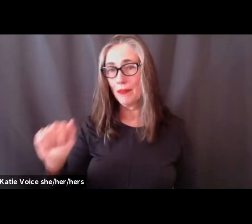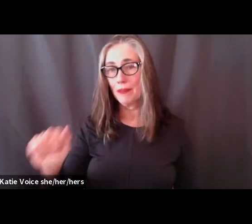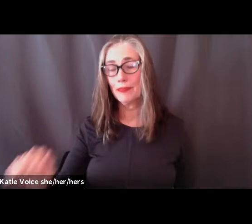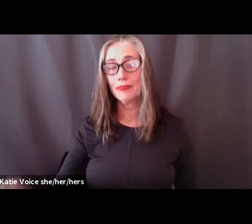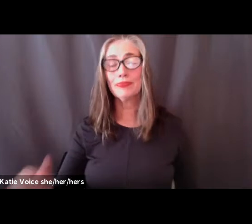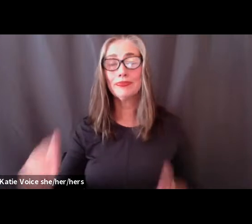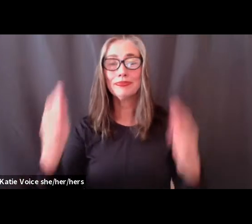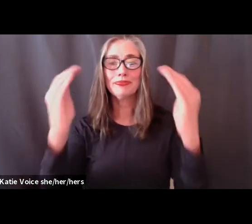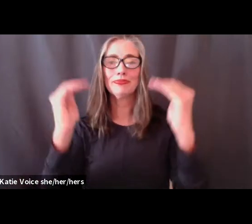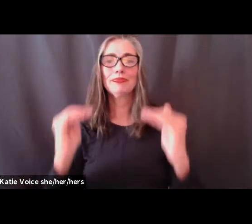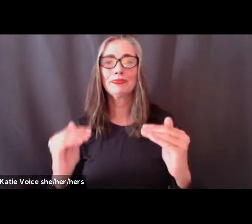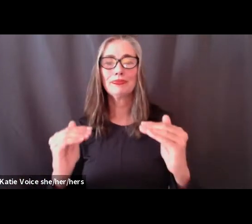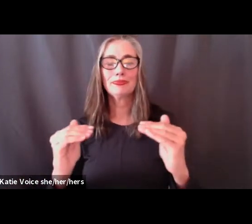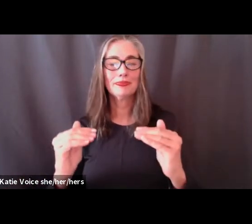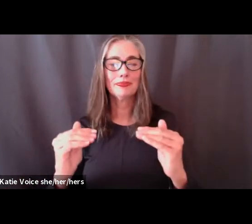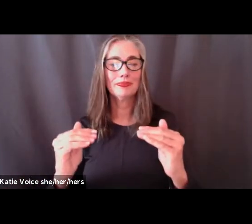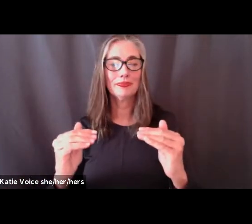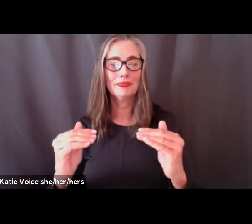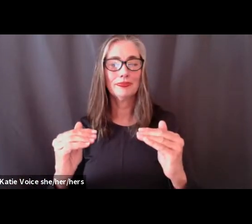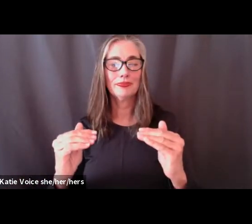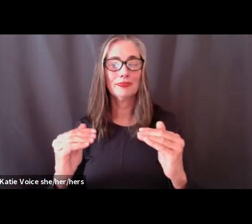moving on to item